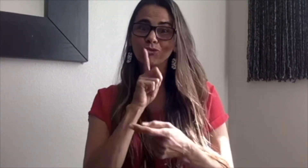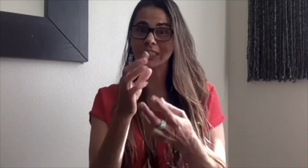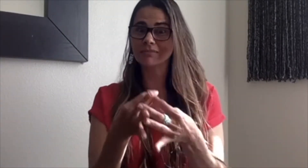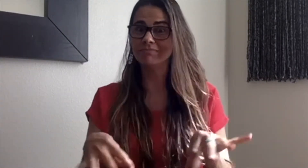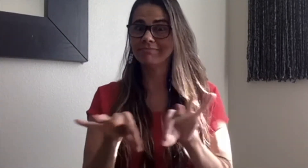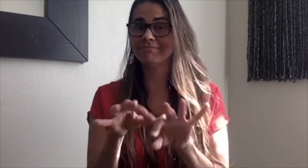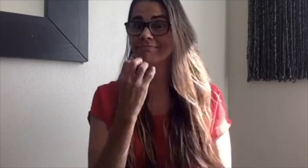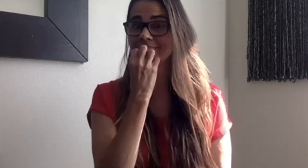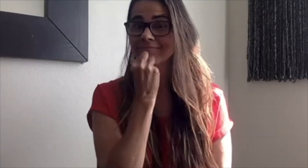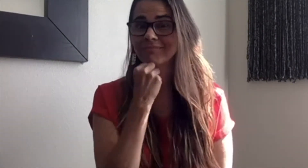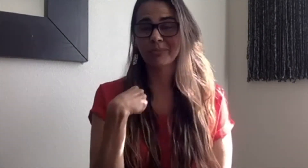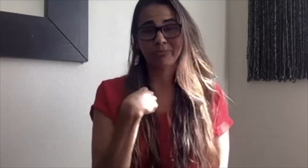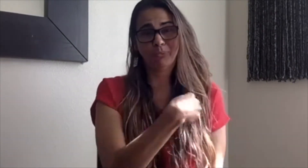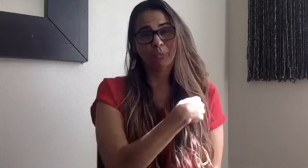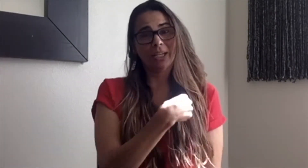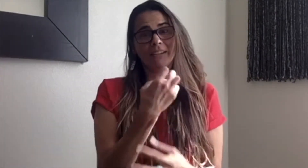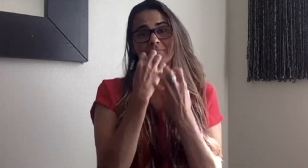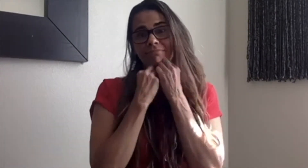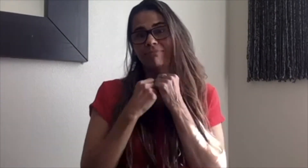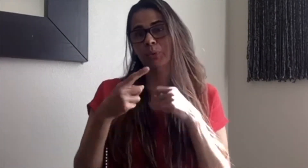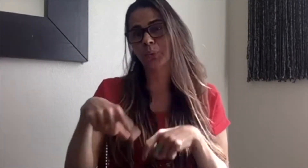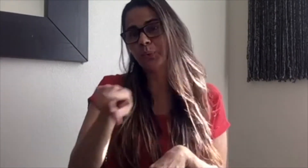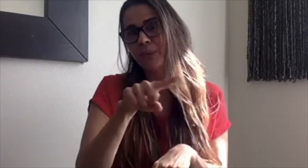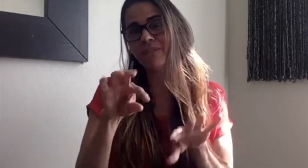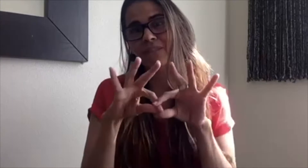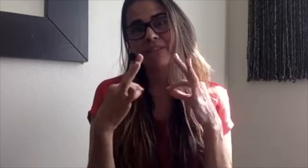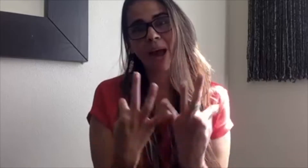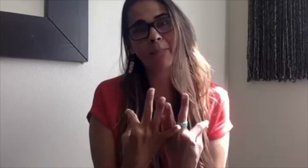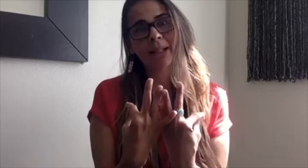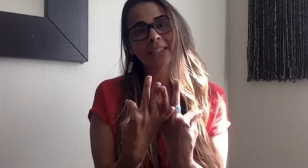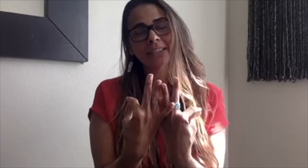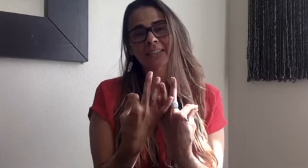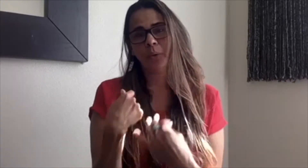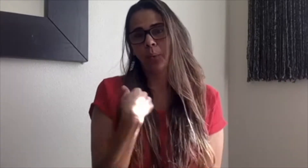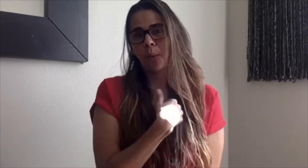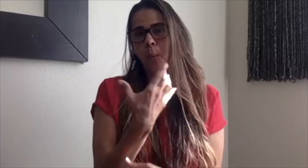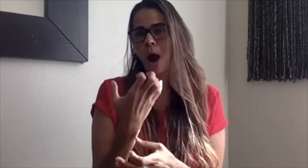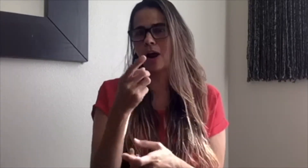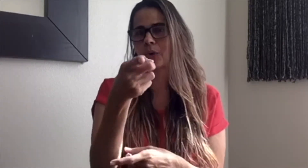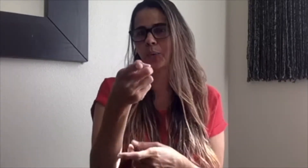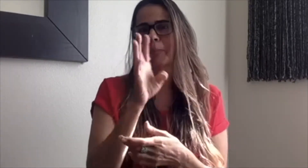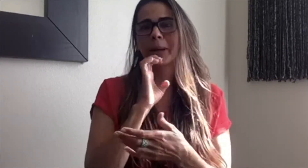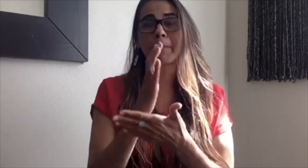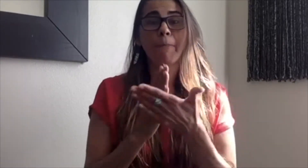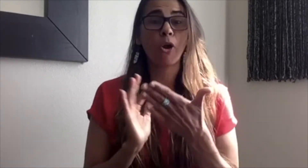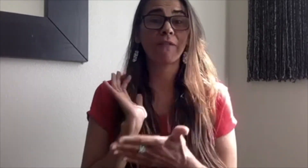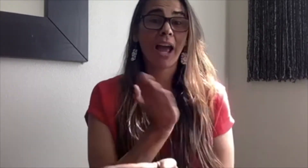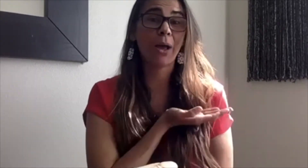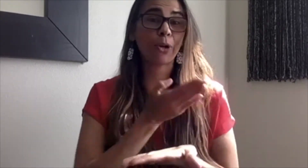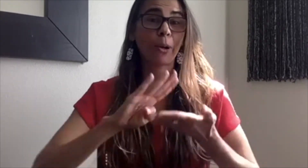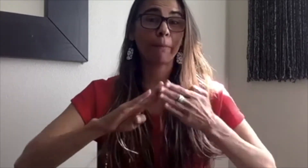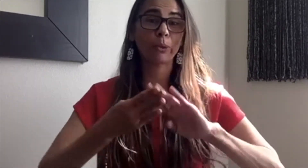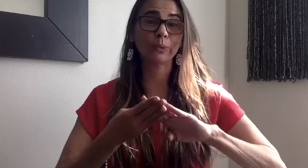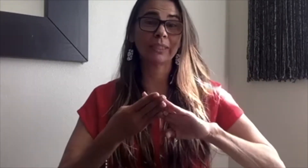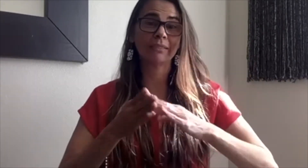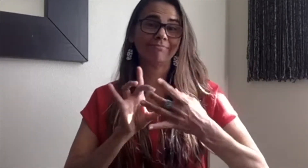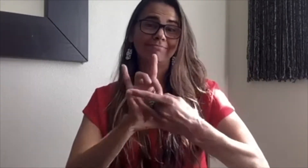and family involvement and how important that is. We love and cherish all of our family members. We want you to be a part of our